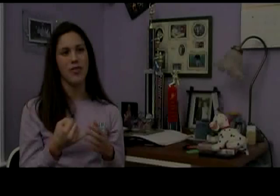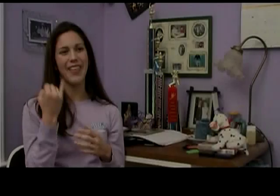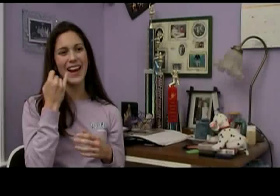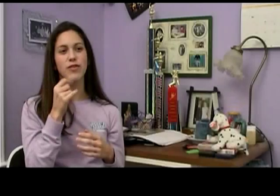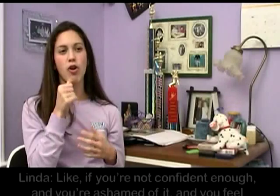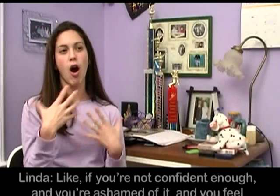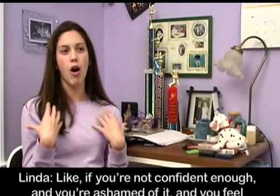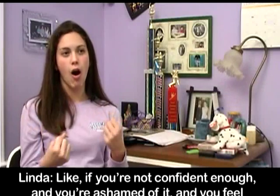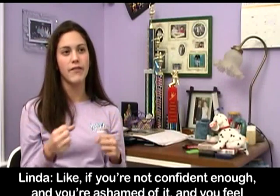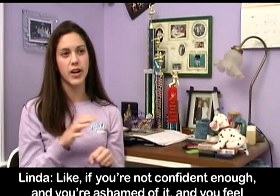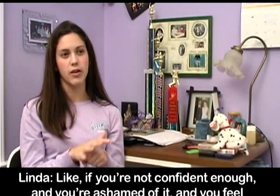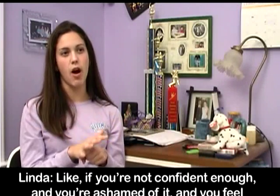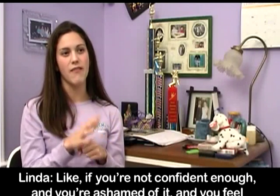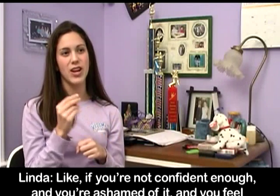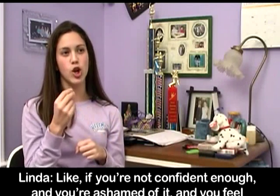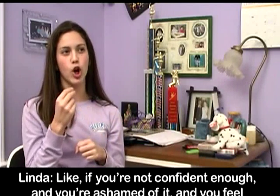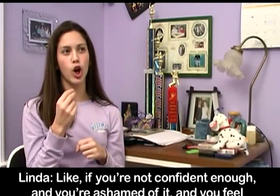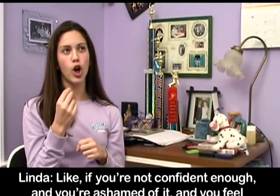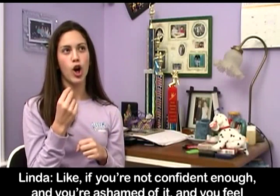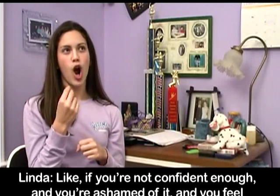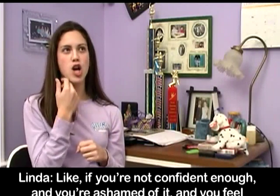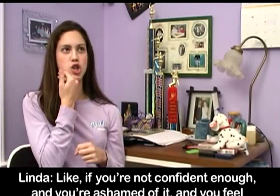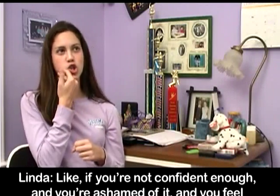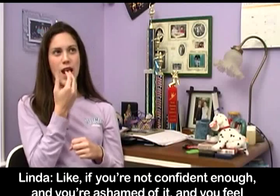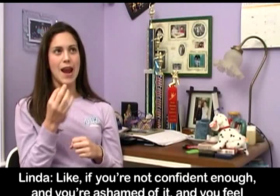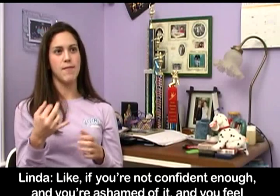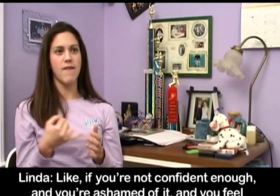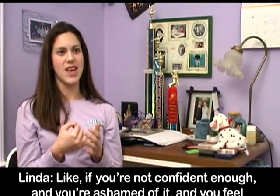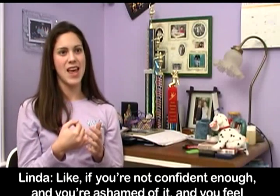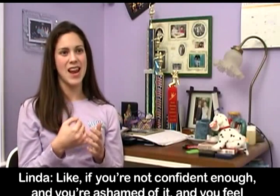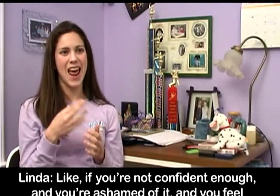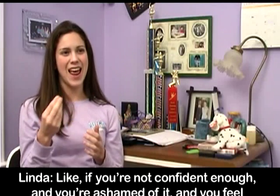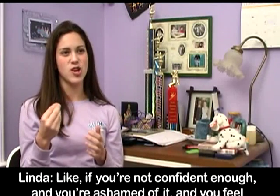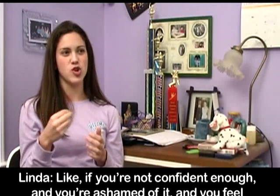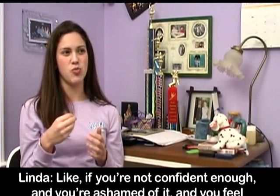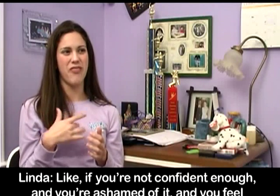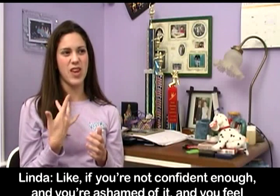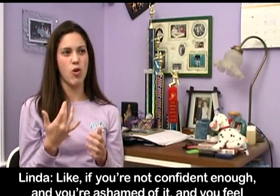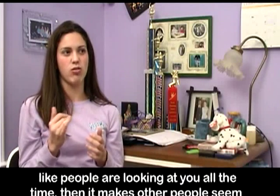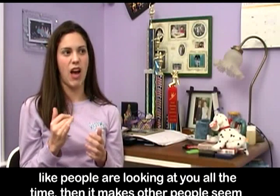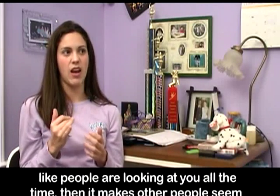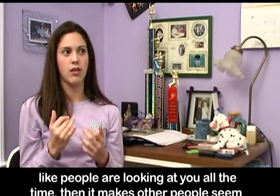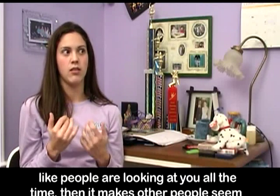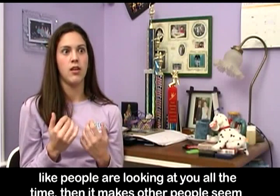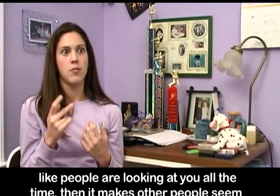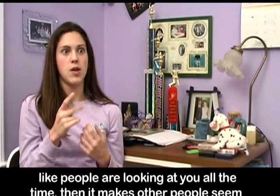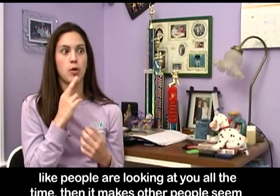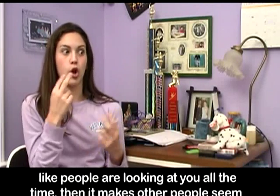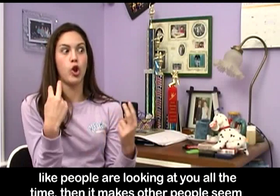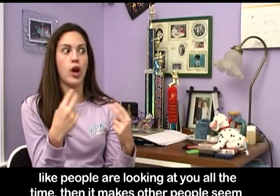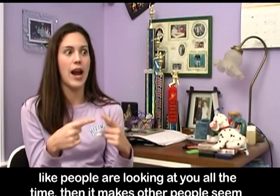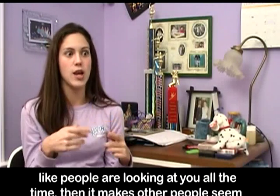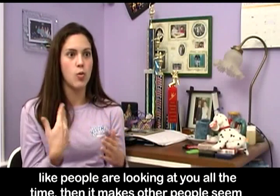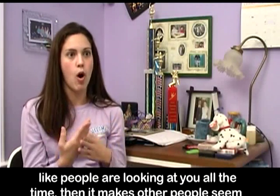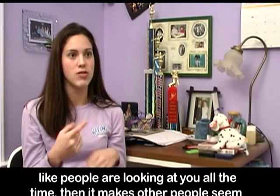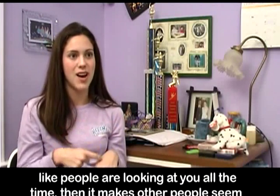Like, if you're not confident enough and you're ashamed of it and you feel like people are looking at you all the